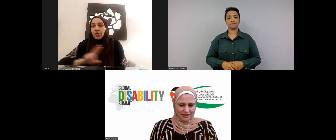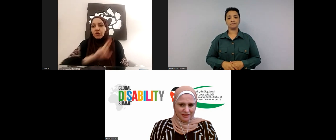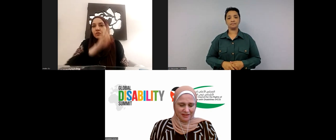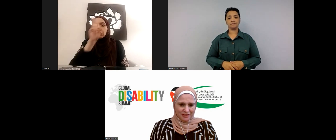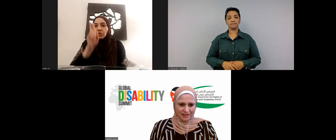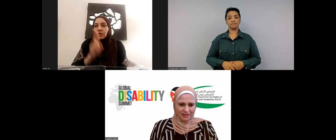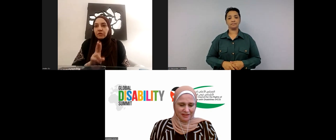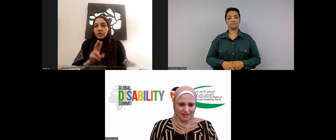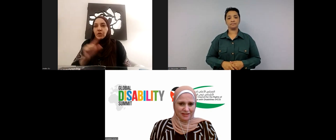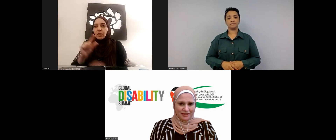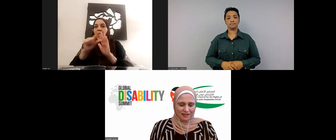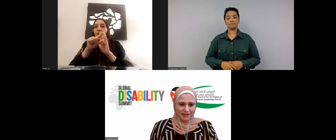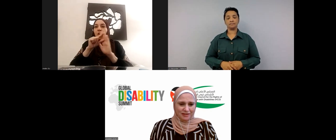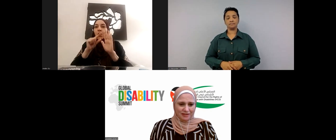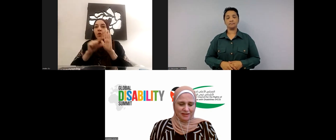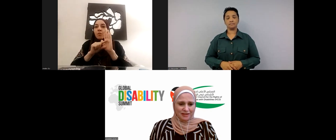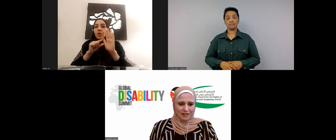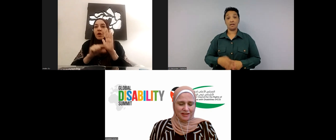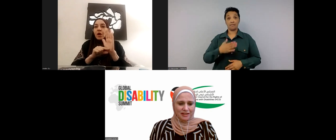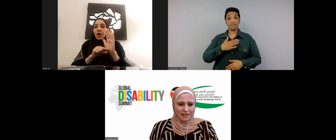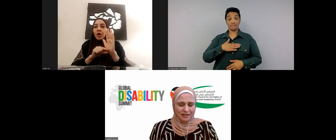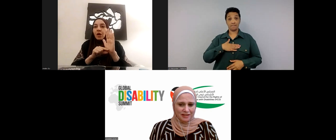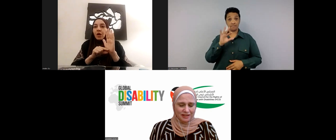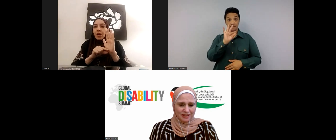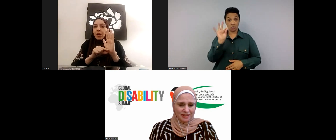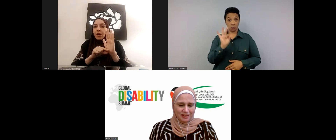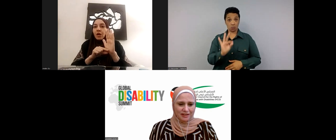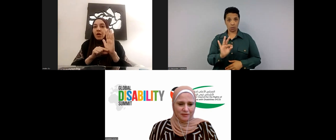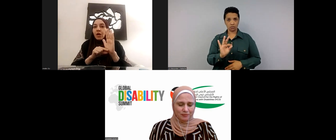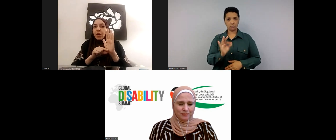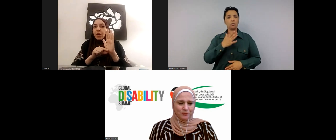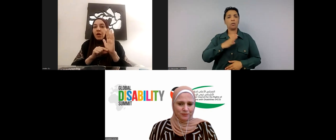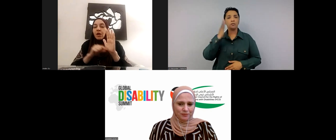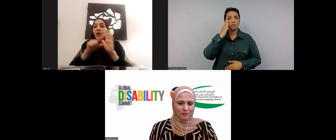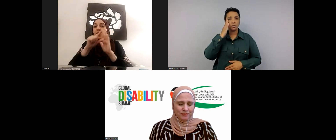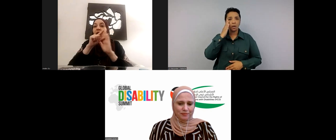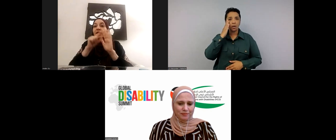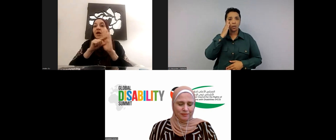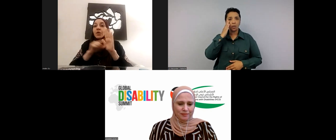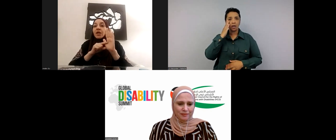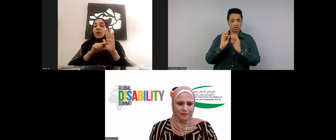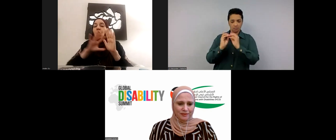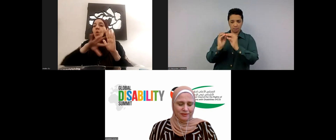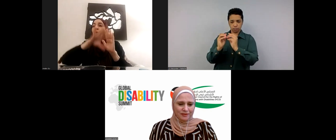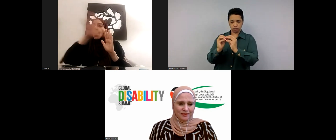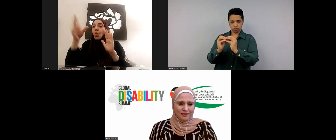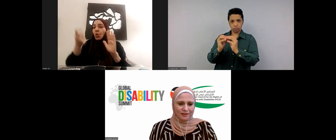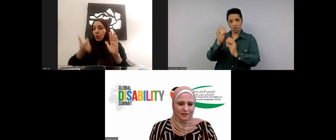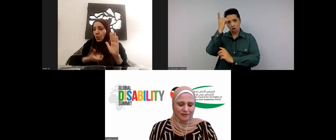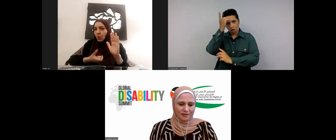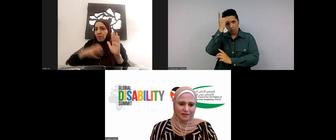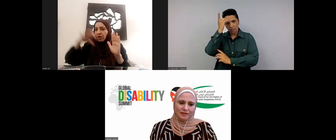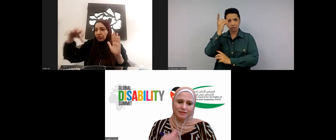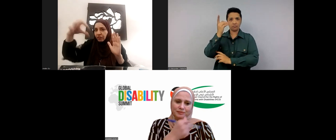My question is, what are the themes that have been agreed upon by the government in order to